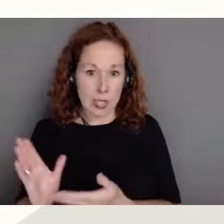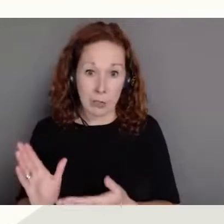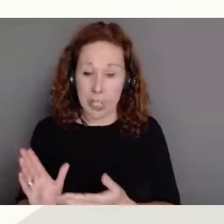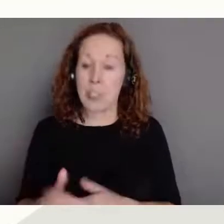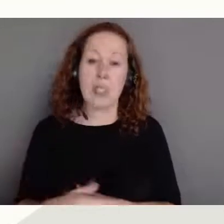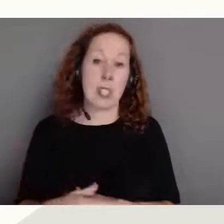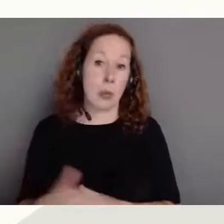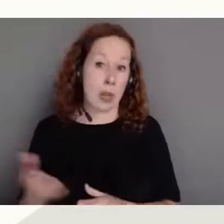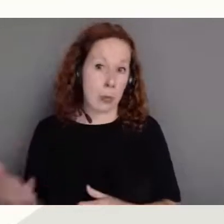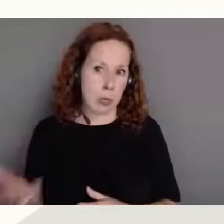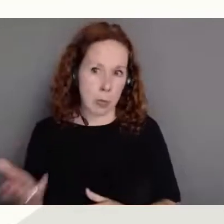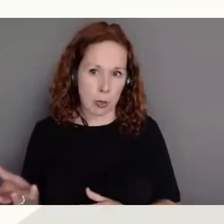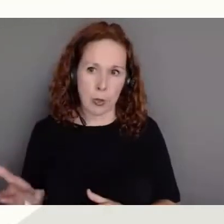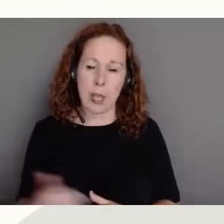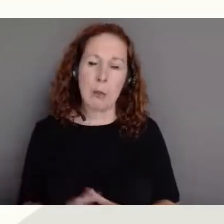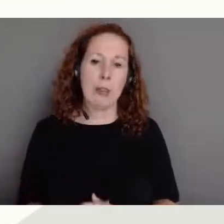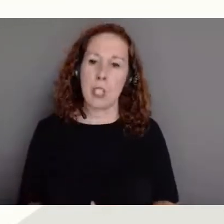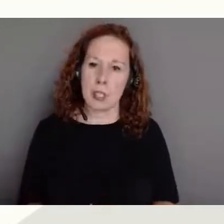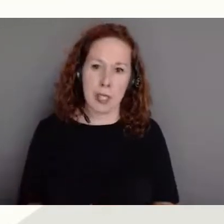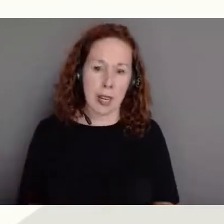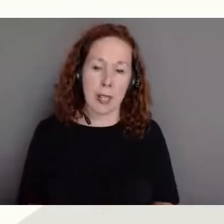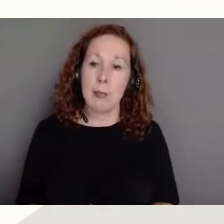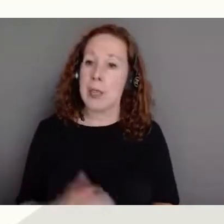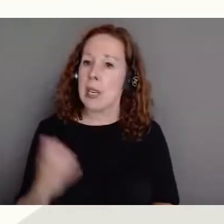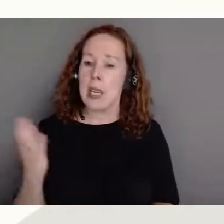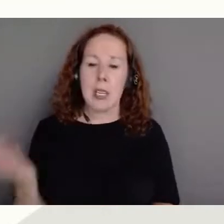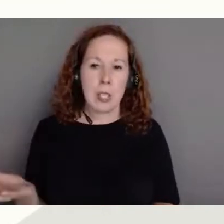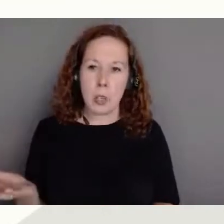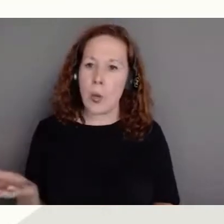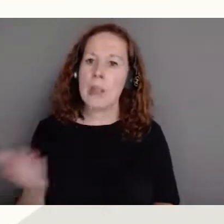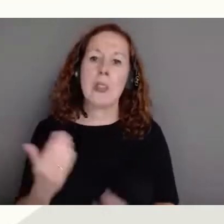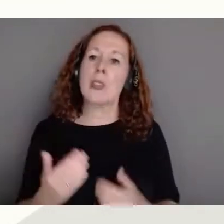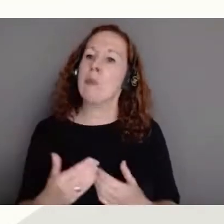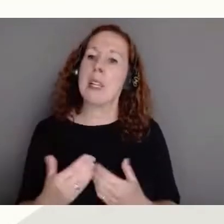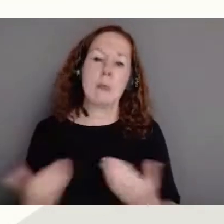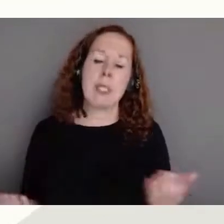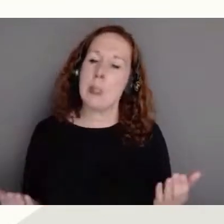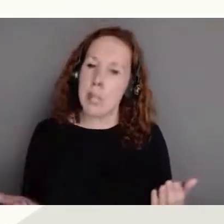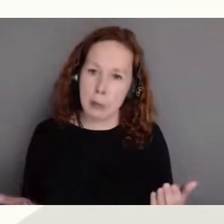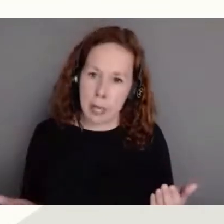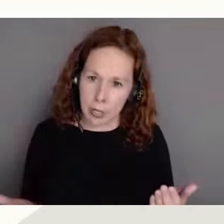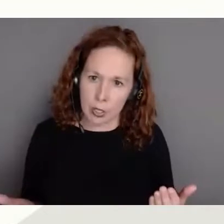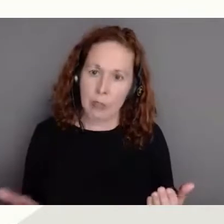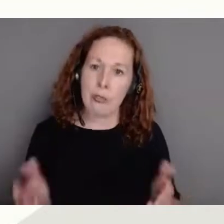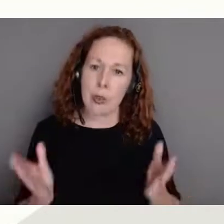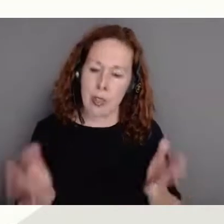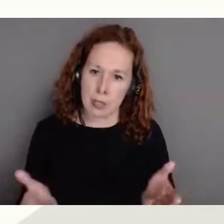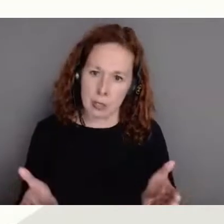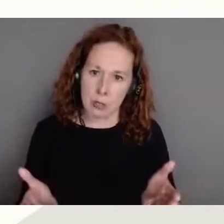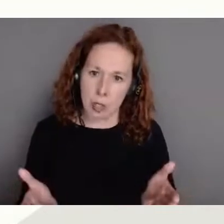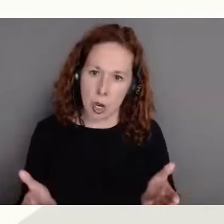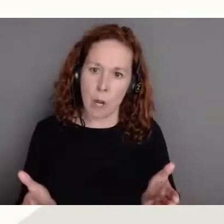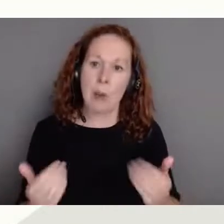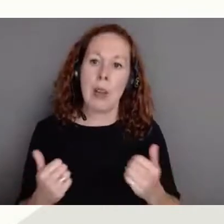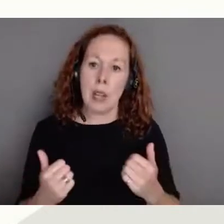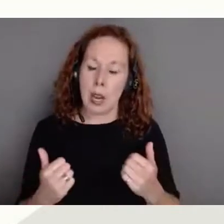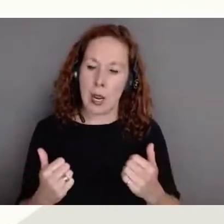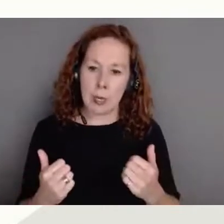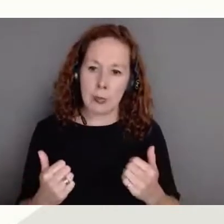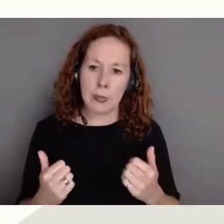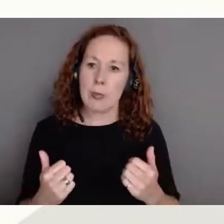going through a different agency where I was booked through them, of just saying, Mhm. you know what, there's must be somebody better for Yeah. this